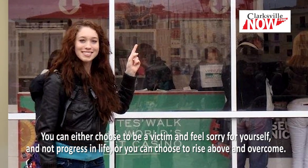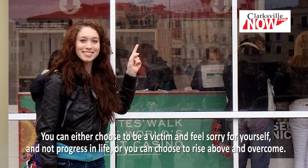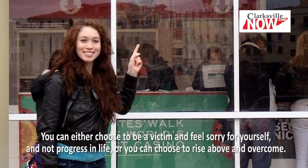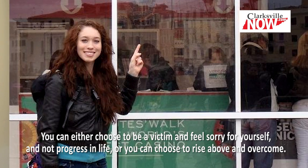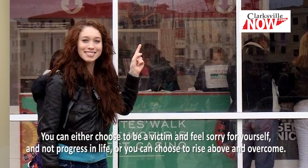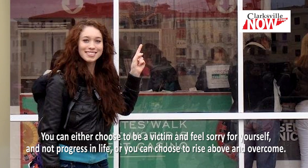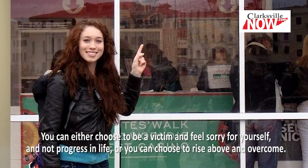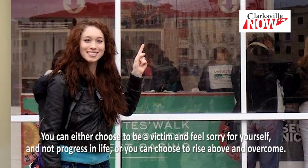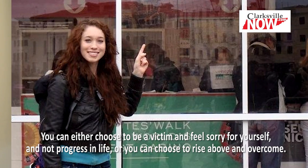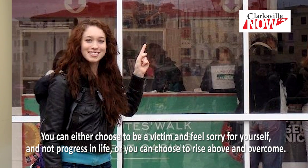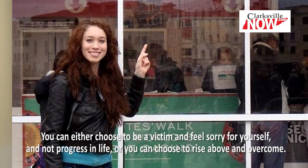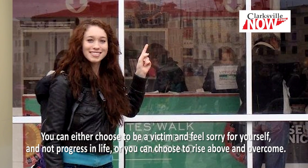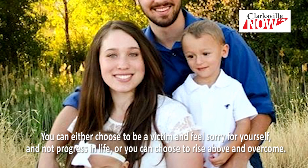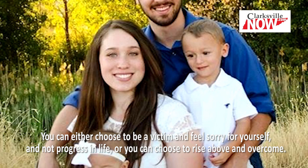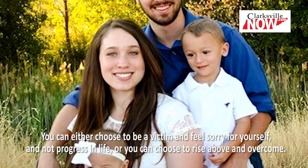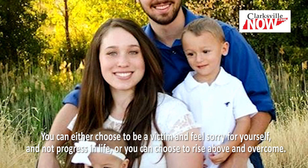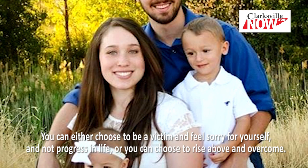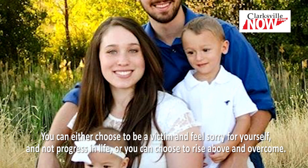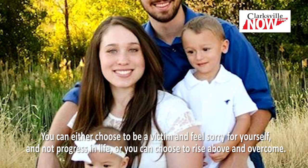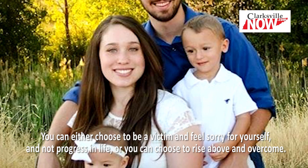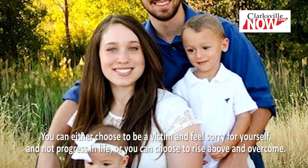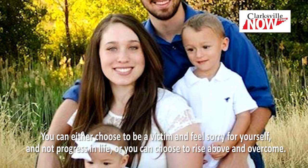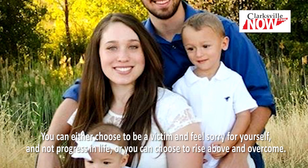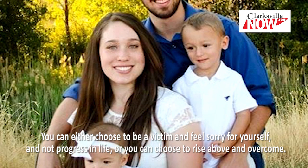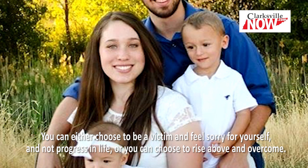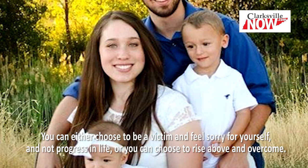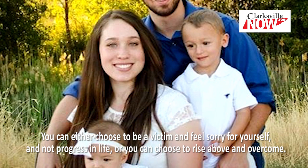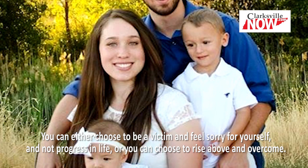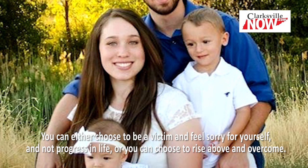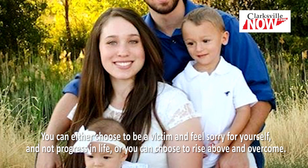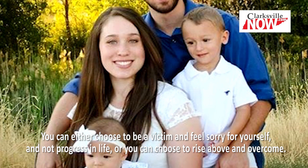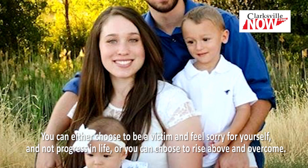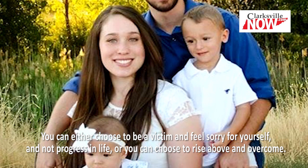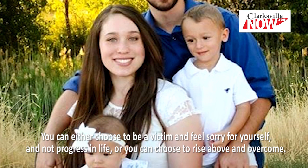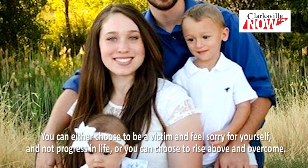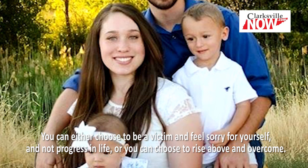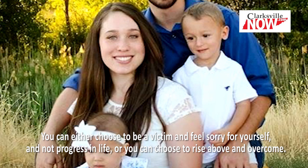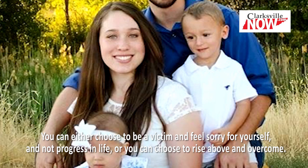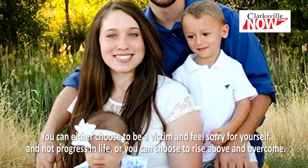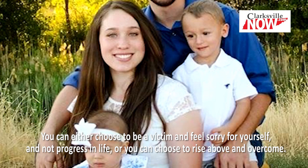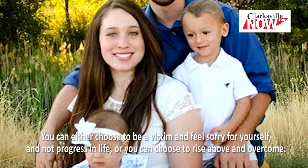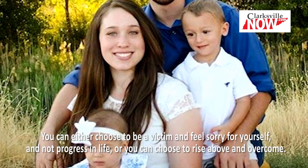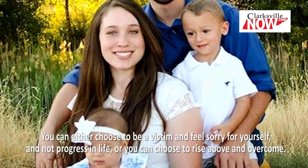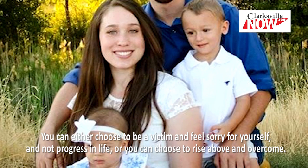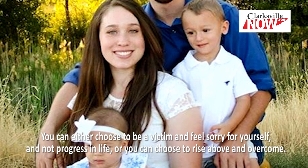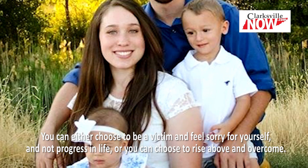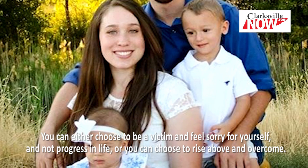and feel sorry for yourself and not progress in life, or you can choose to rise above and overcome.